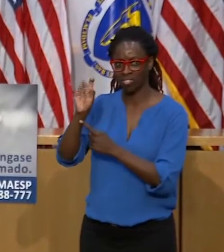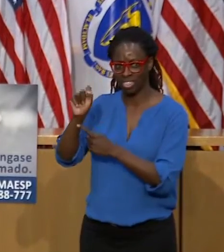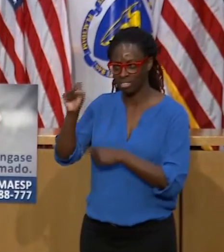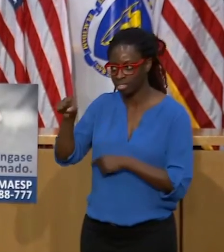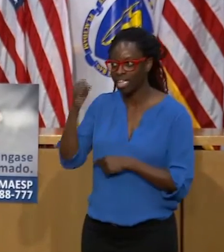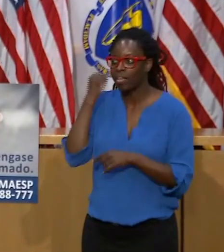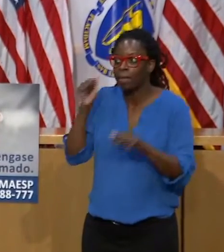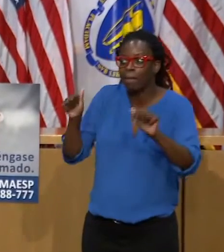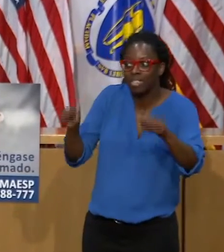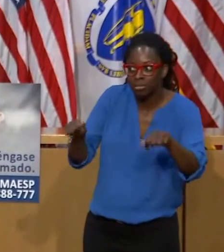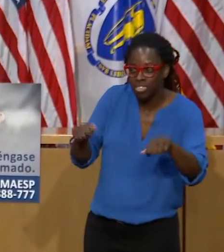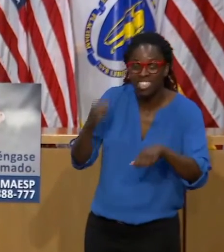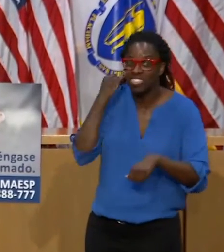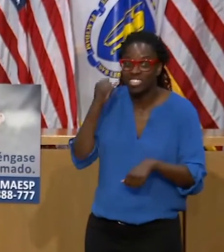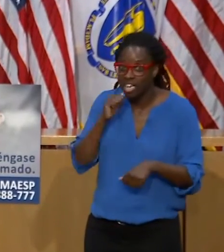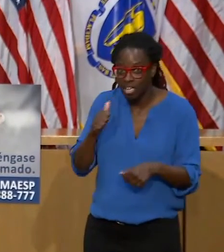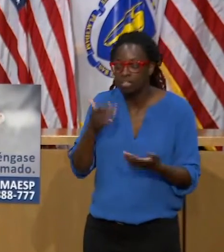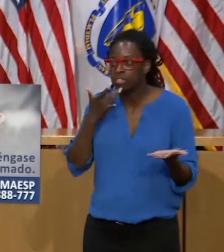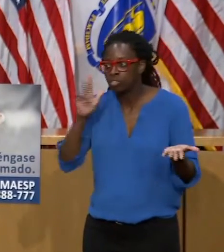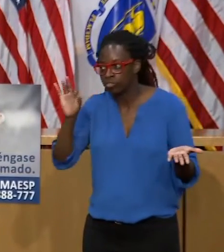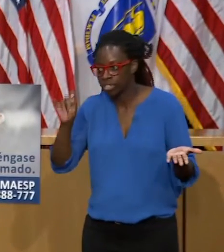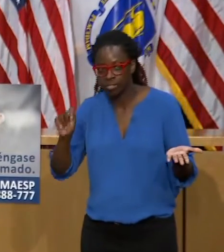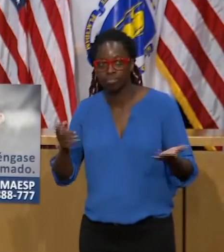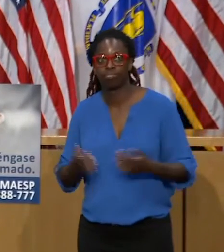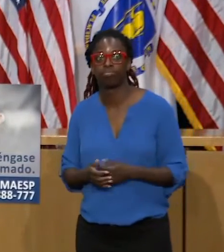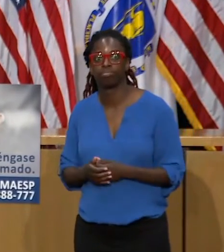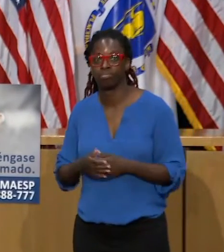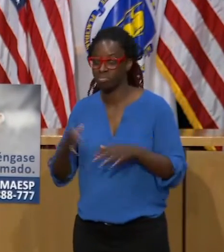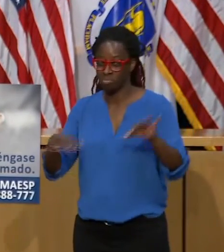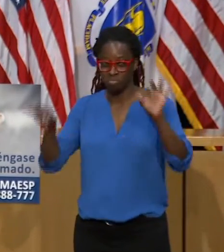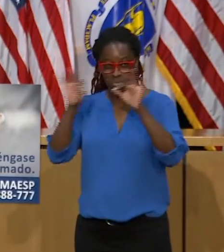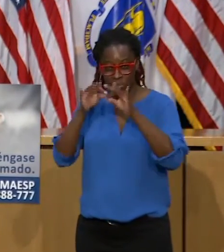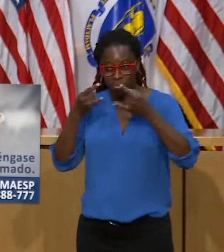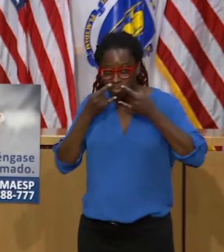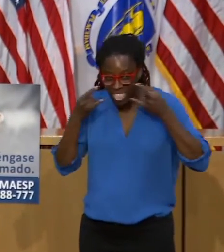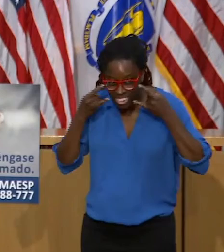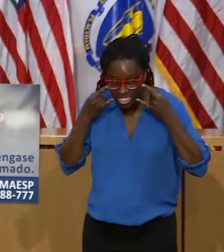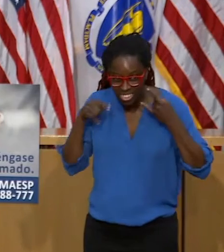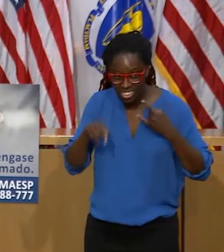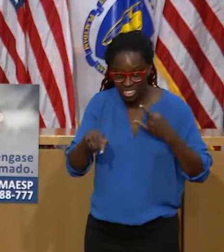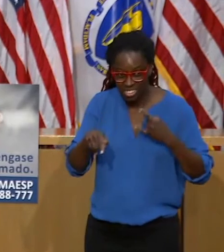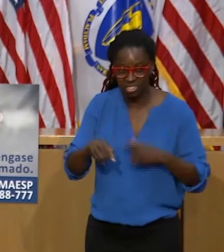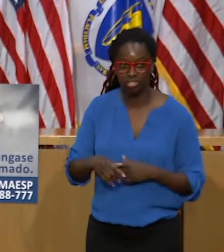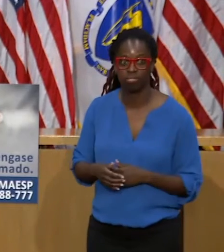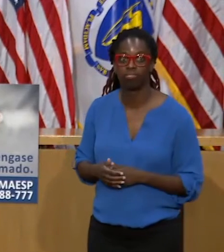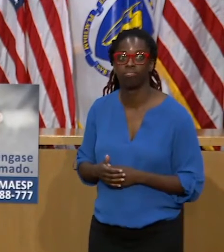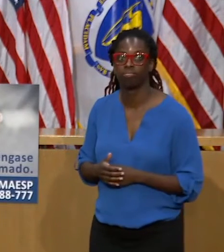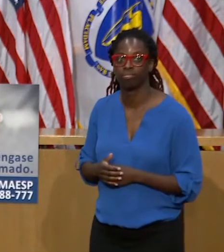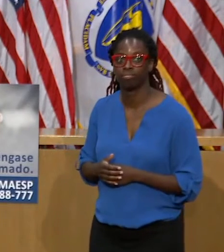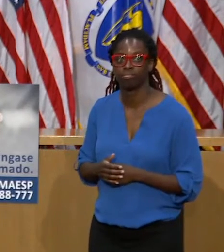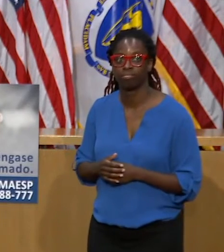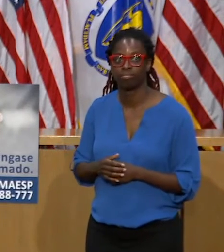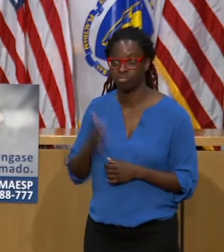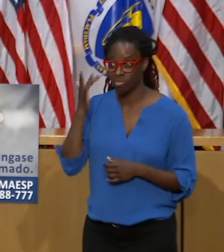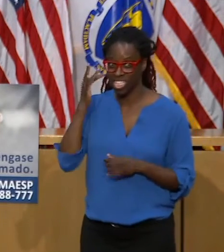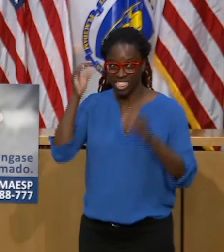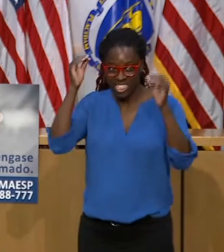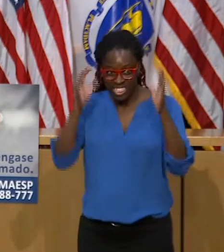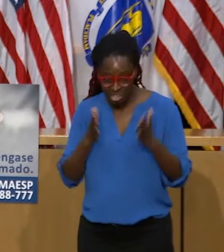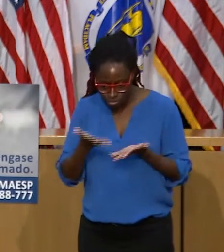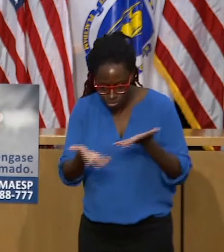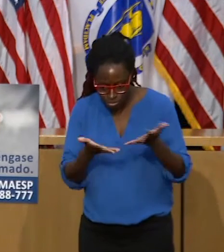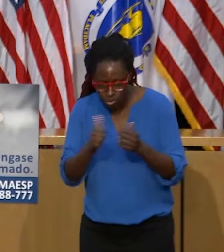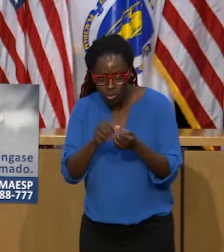are not being used. But we acknowledge that that's not always feasible in a school setting. And as we started this, we did learn that many other